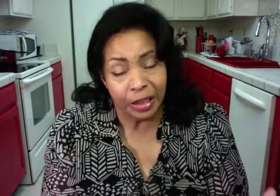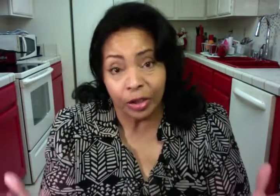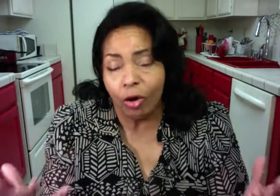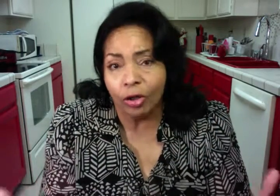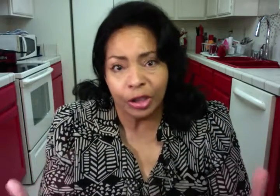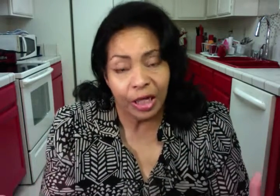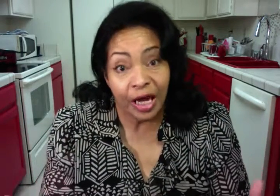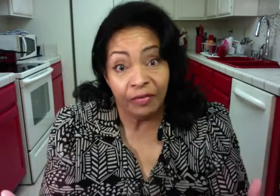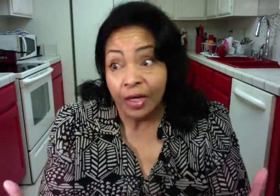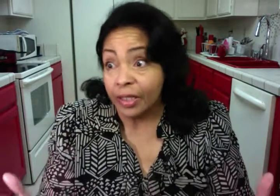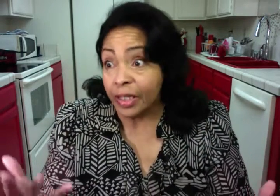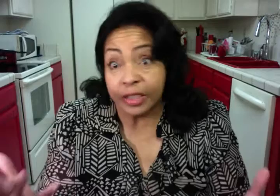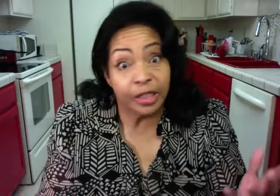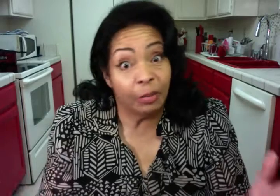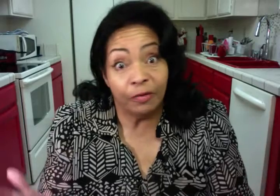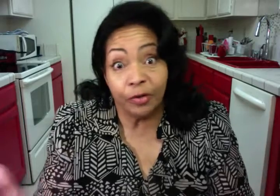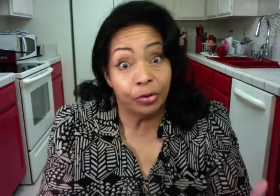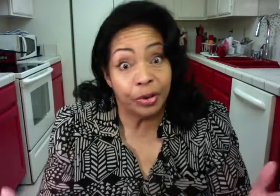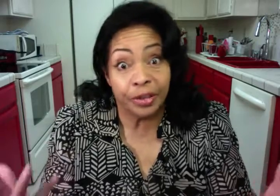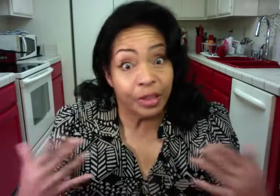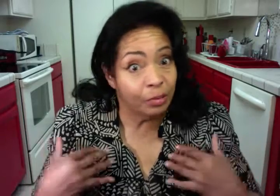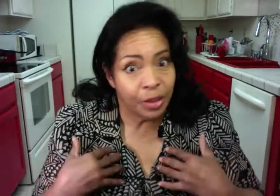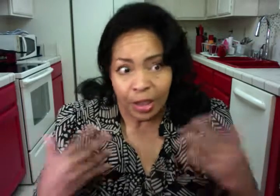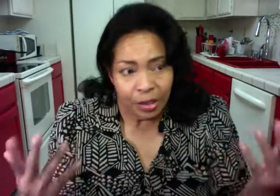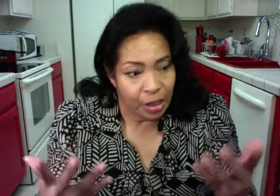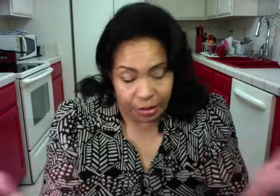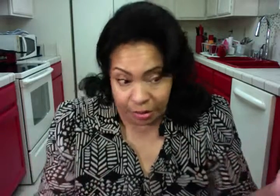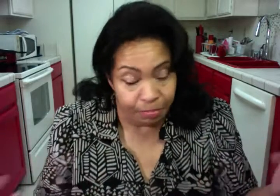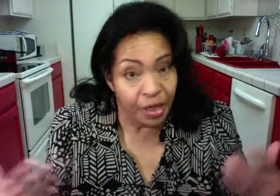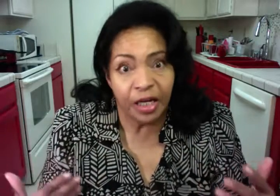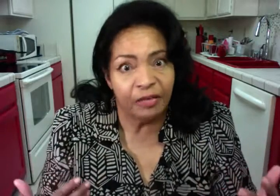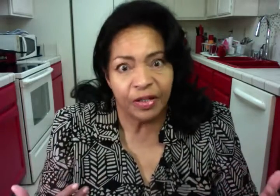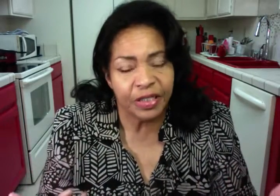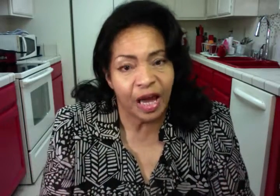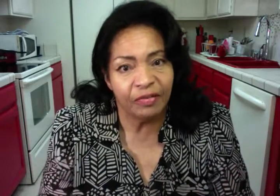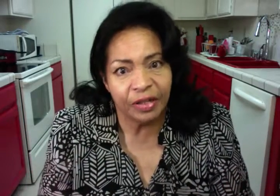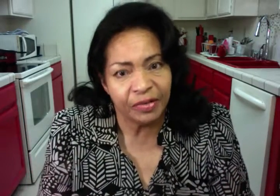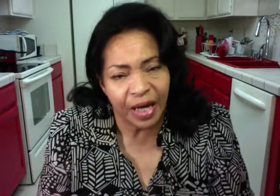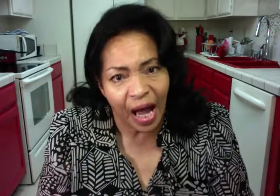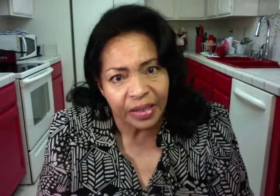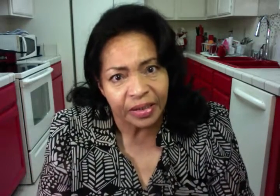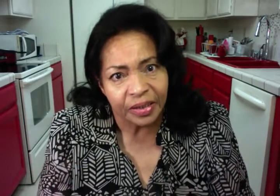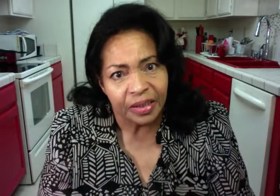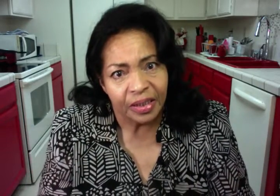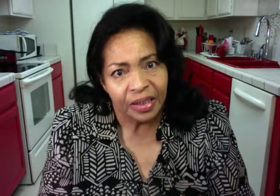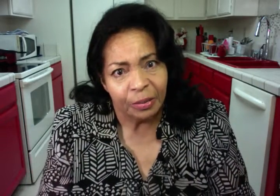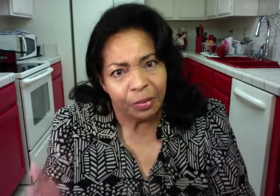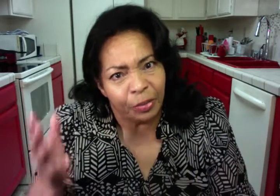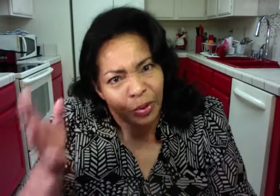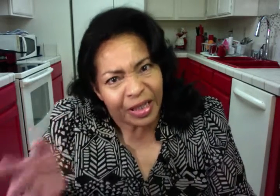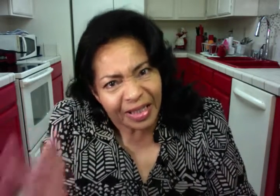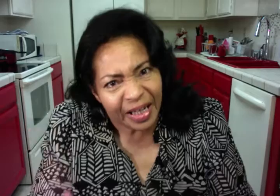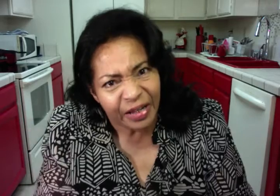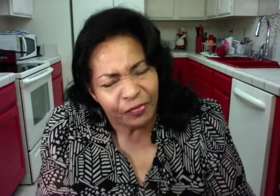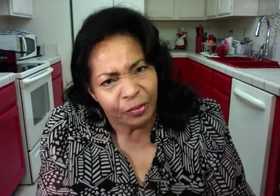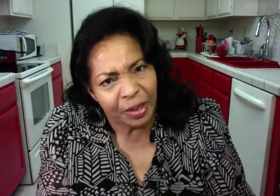all your life That some of you and some That many of us haven't even gotten But we can get it from God